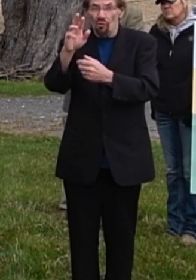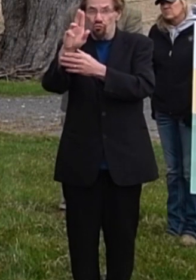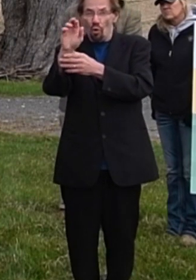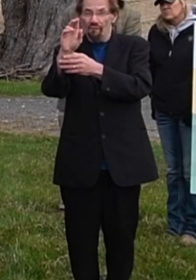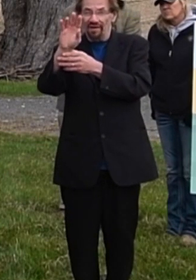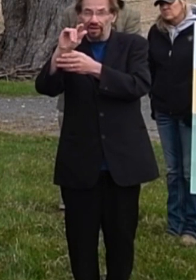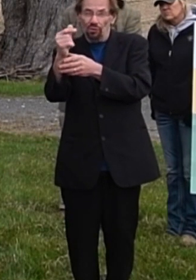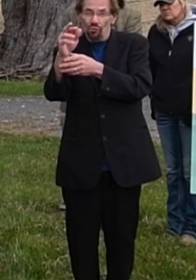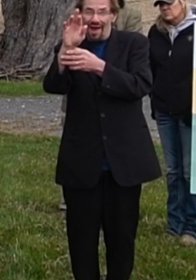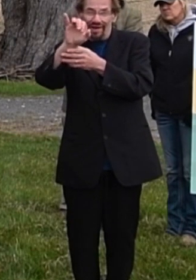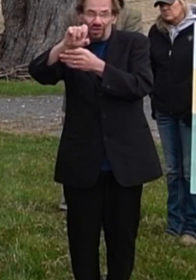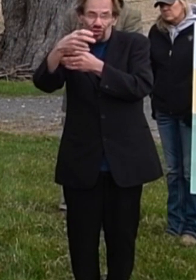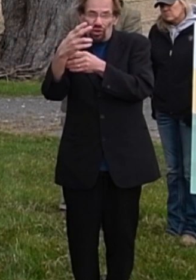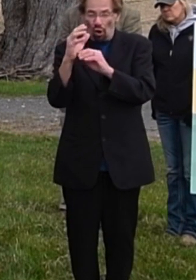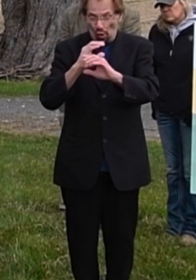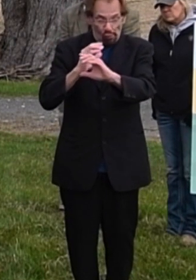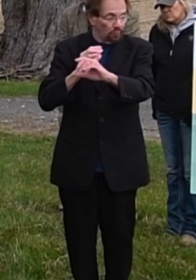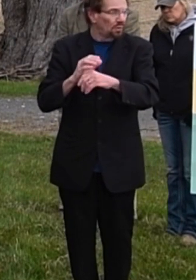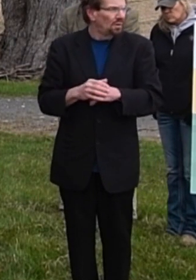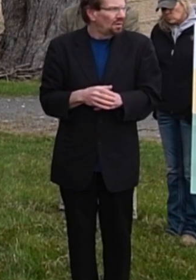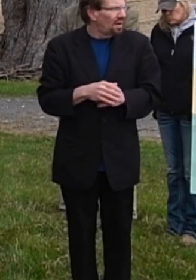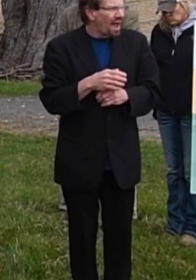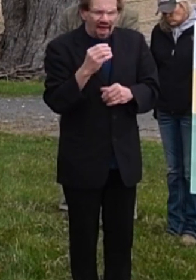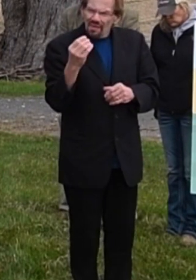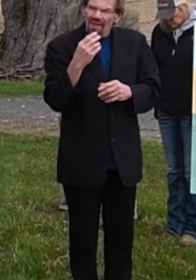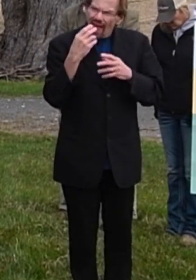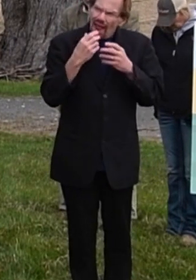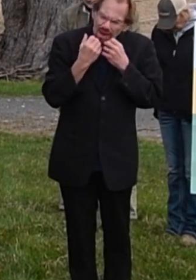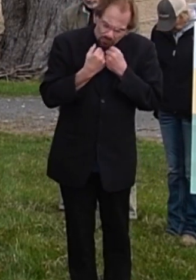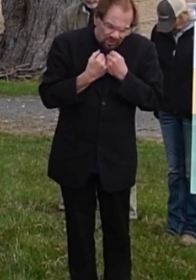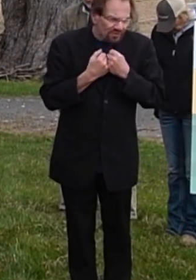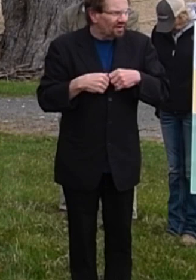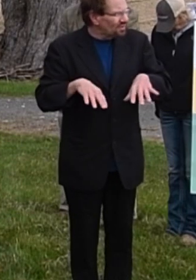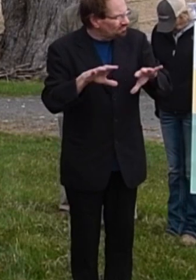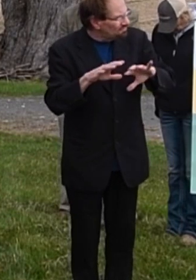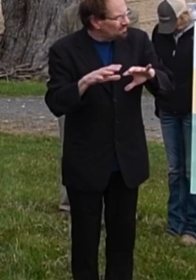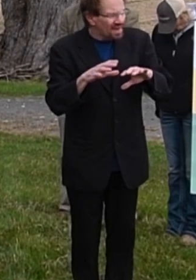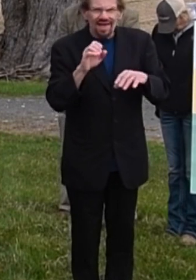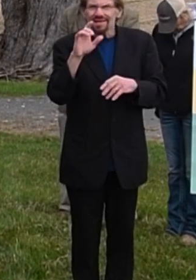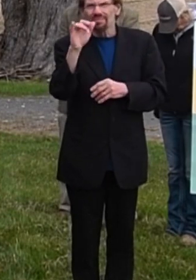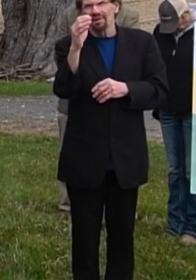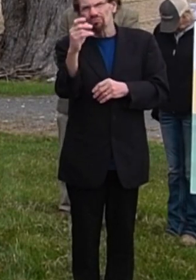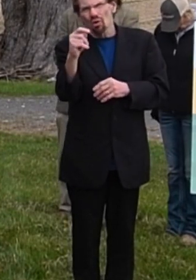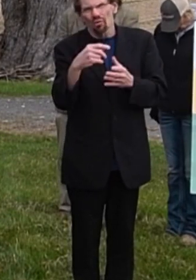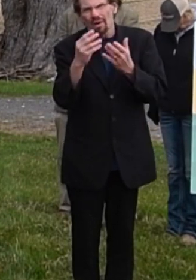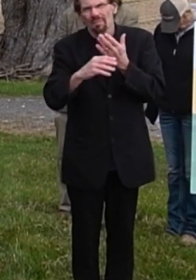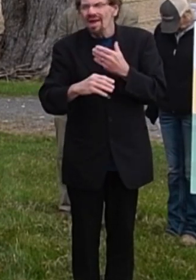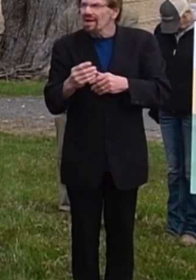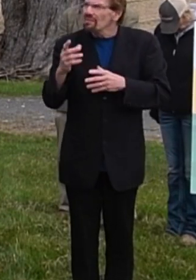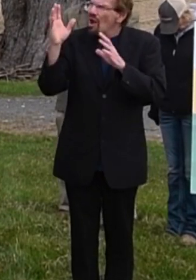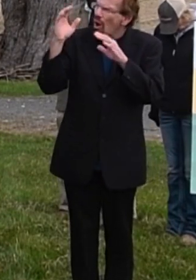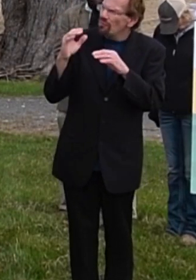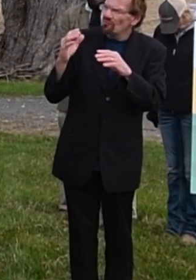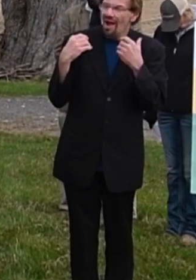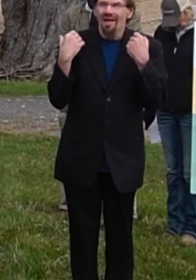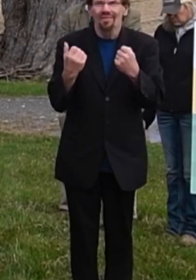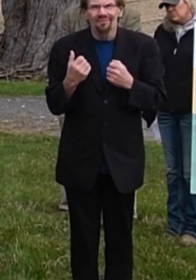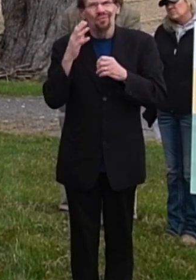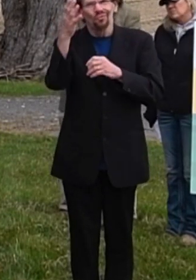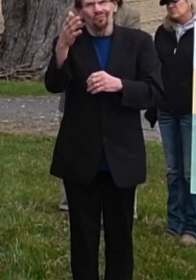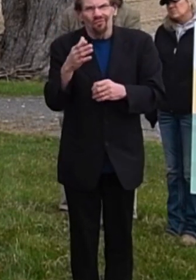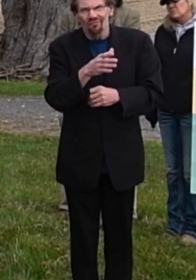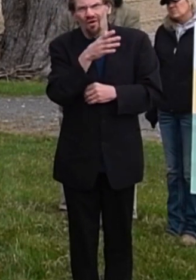continued funding for the land preservation easement program, give me hope for a healthy future for farming in Howard